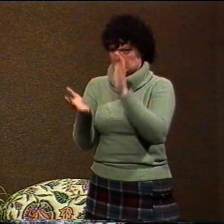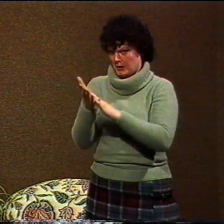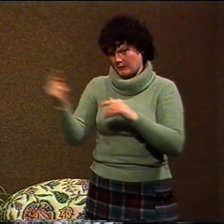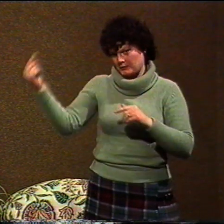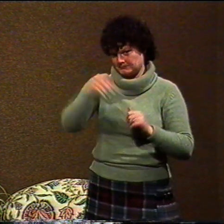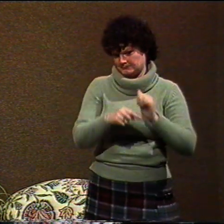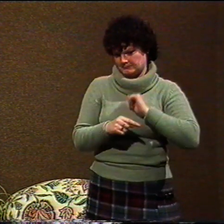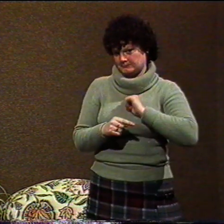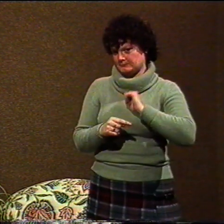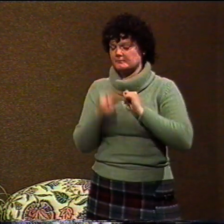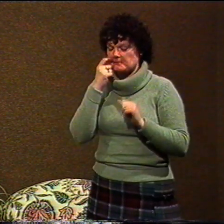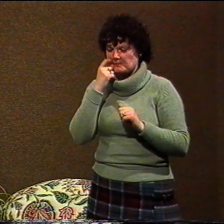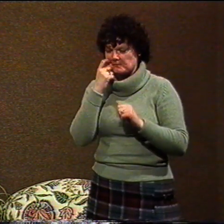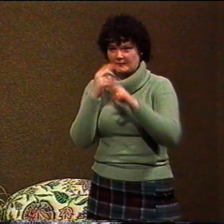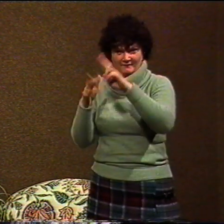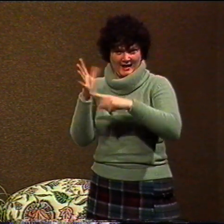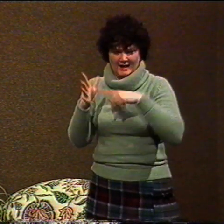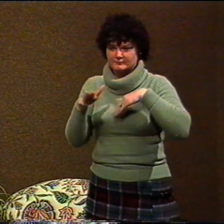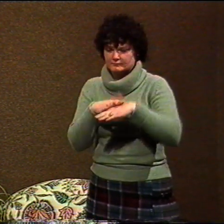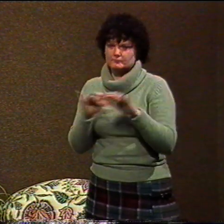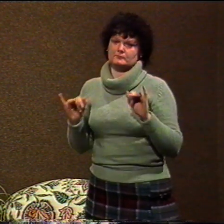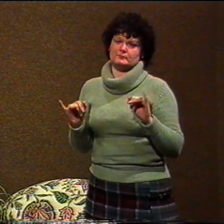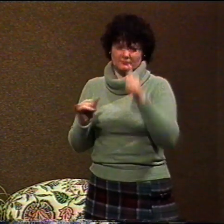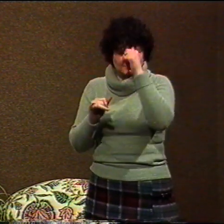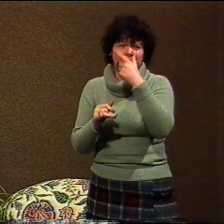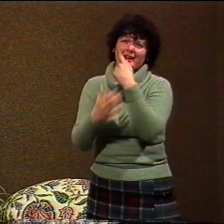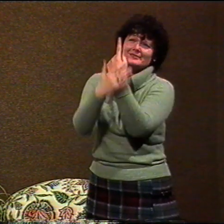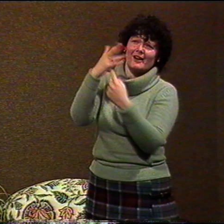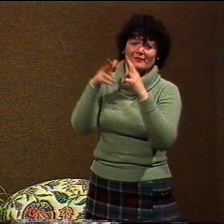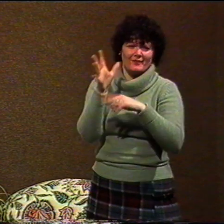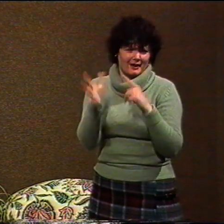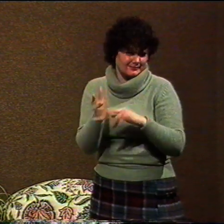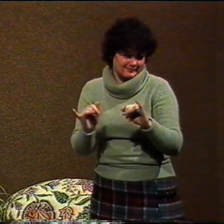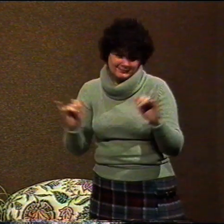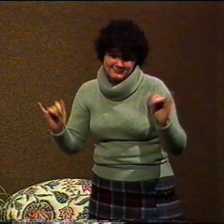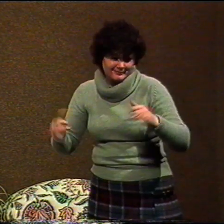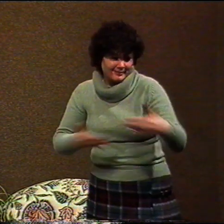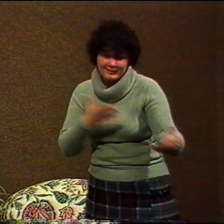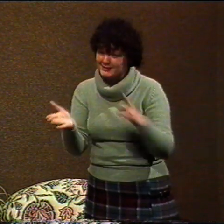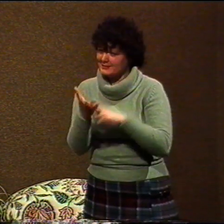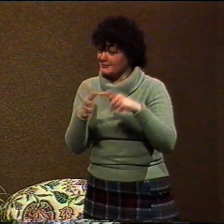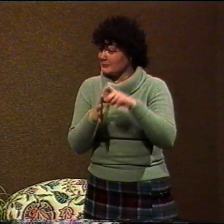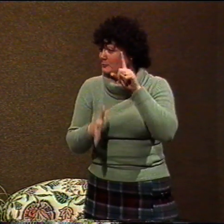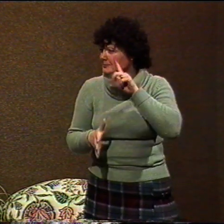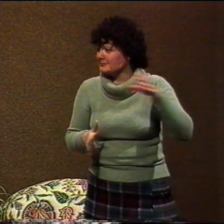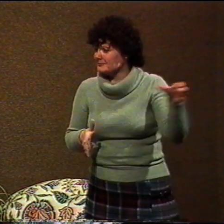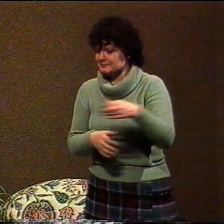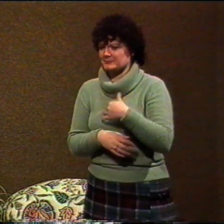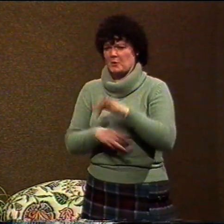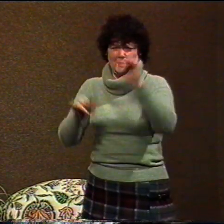Now, we were expecting his mother to come. I went into his flat. It was awful. You know, a man on his own can't keep a flat tidy. He really needs a